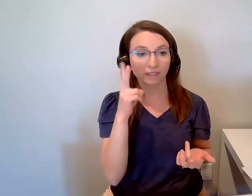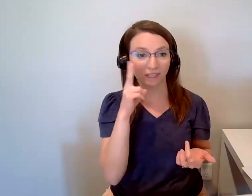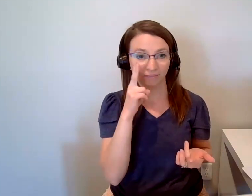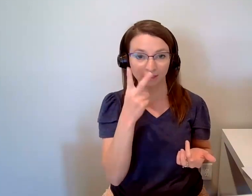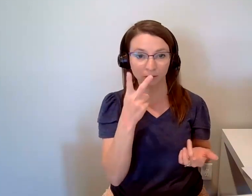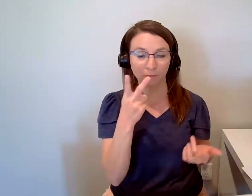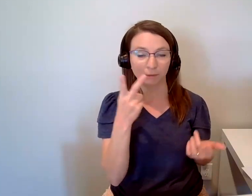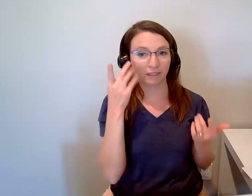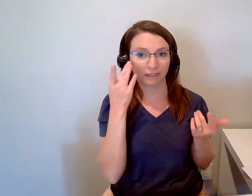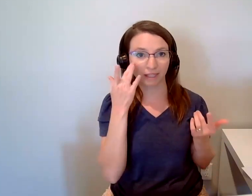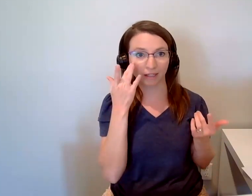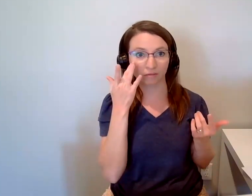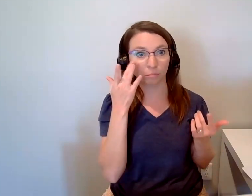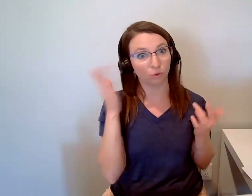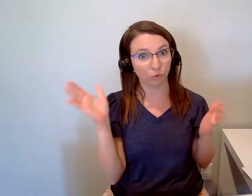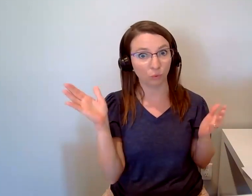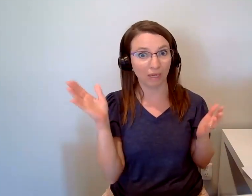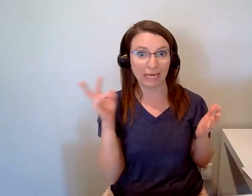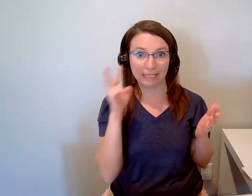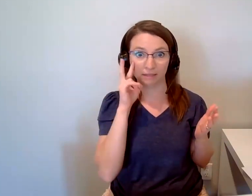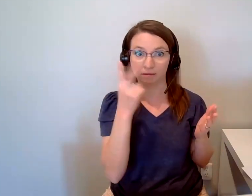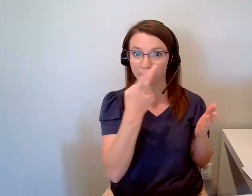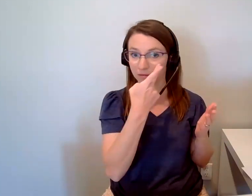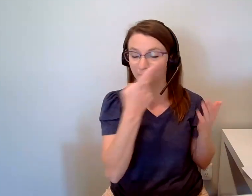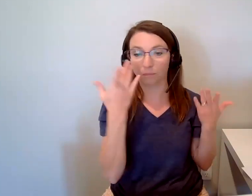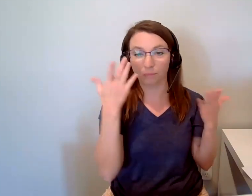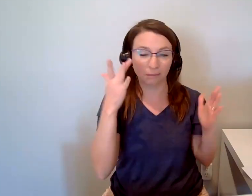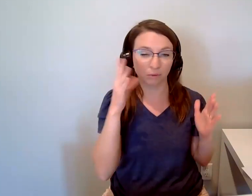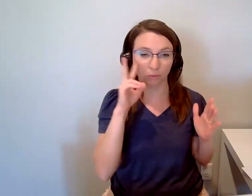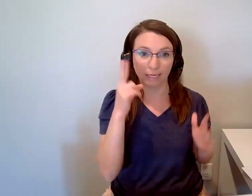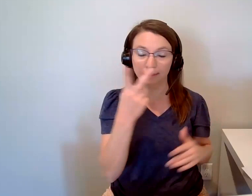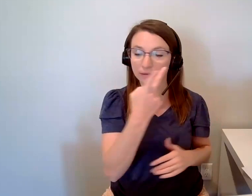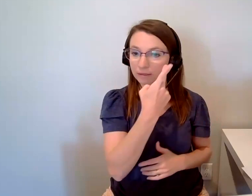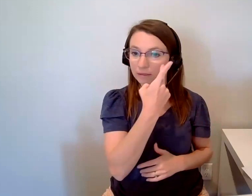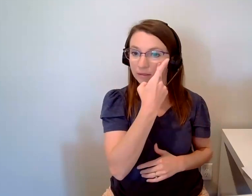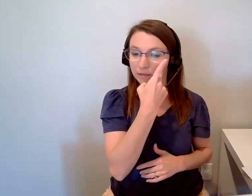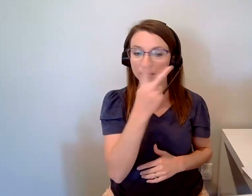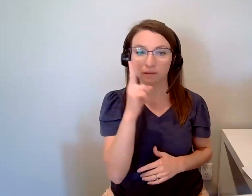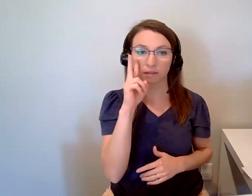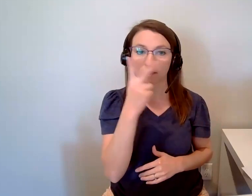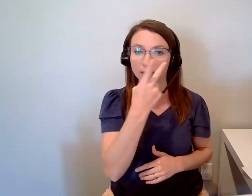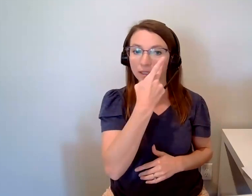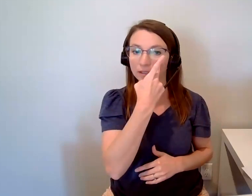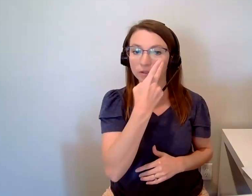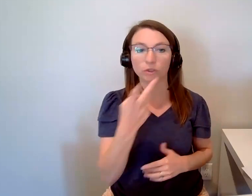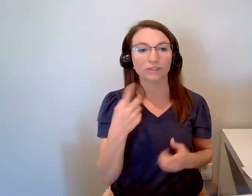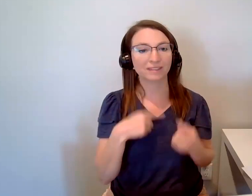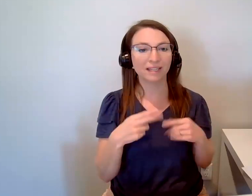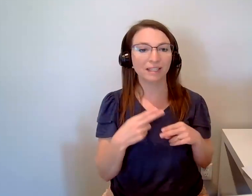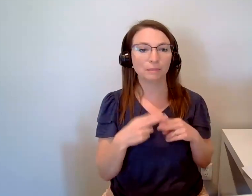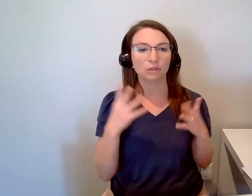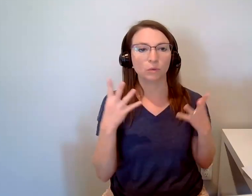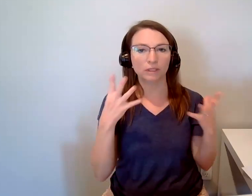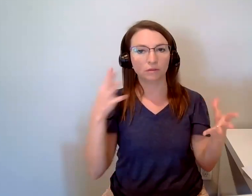Someone gave that to me because I have blue eyes, kind of bright blue eyes. And so your sign name is going to